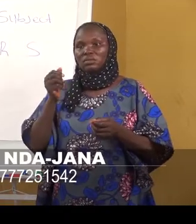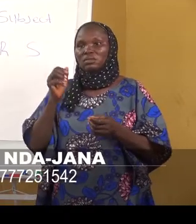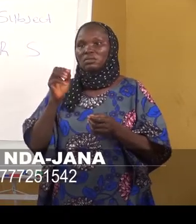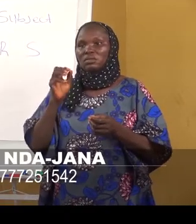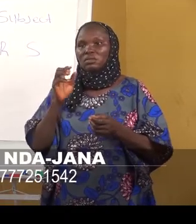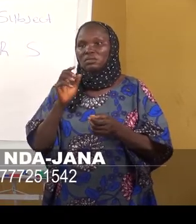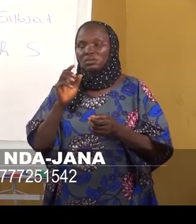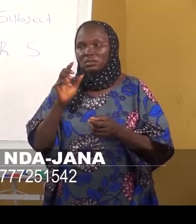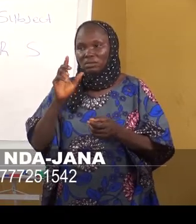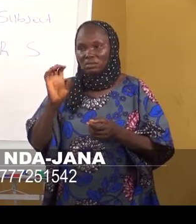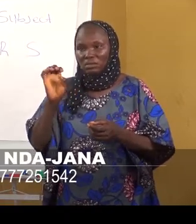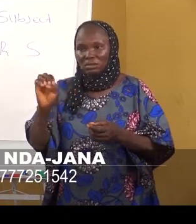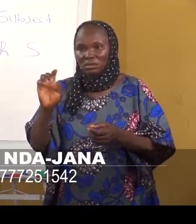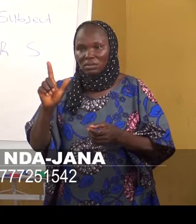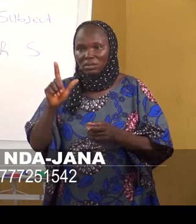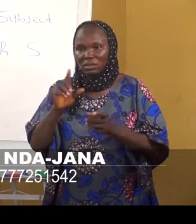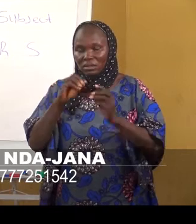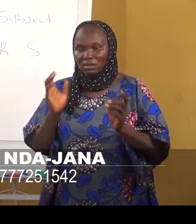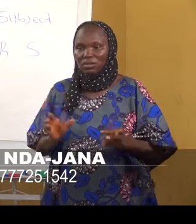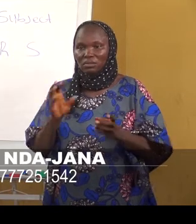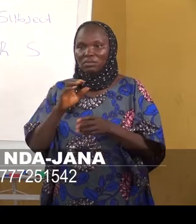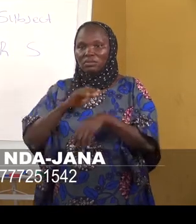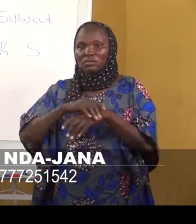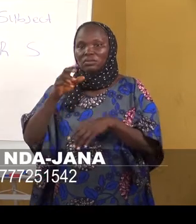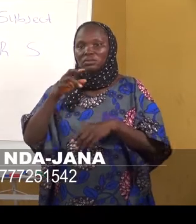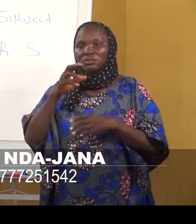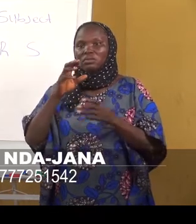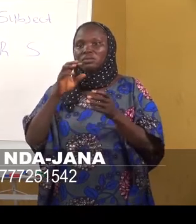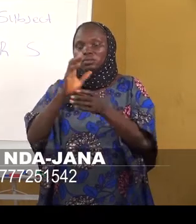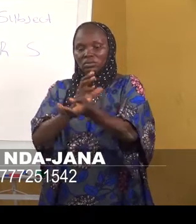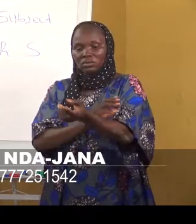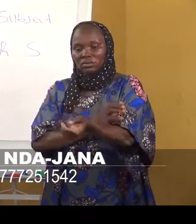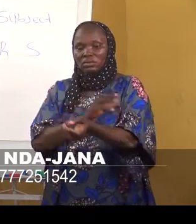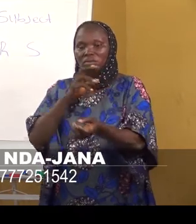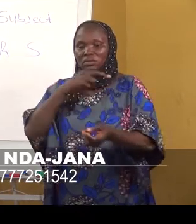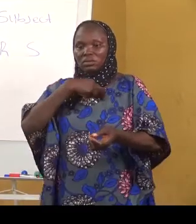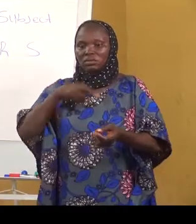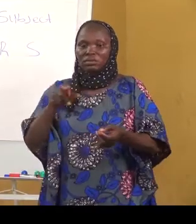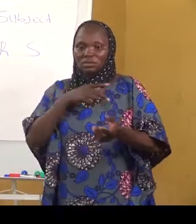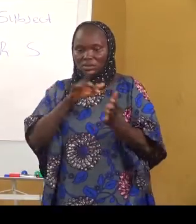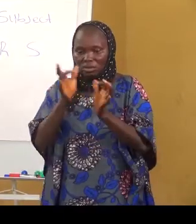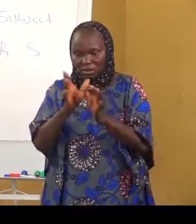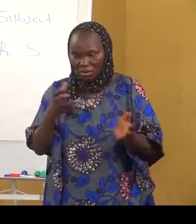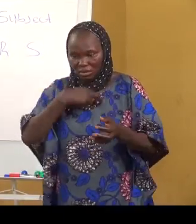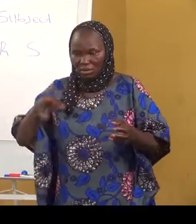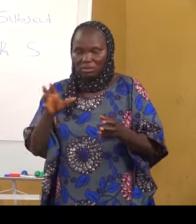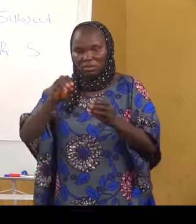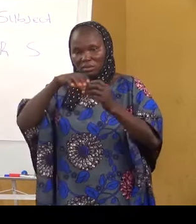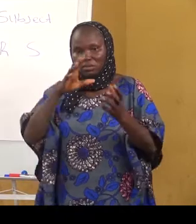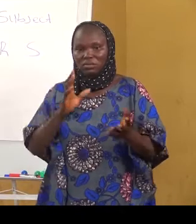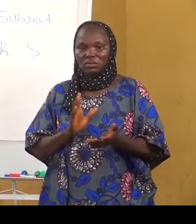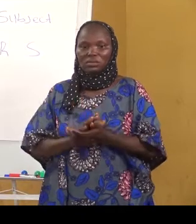of e-learning on the subject Christian Religious Studies. In